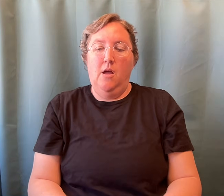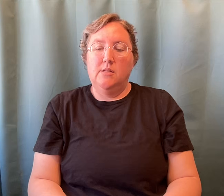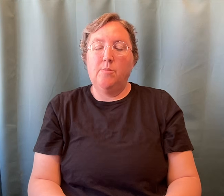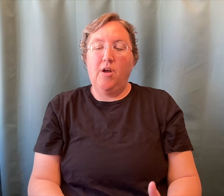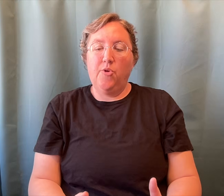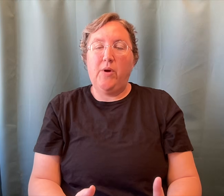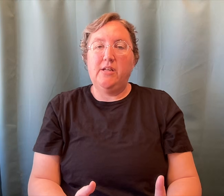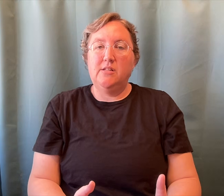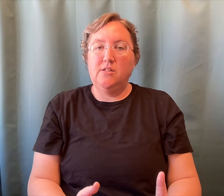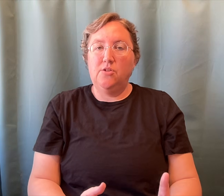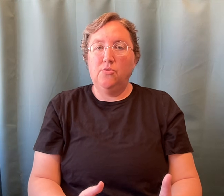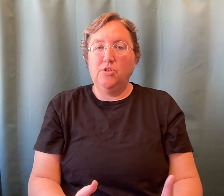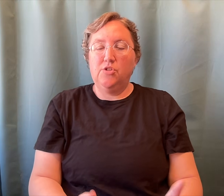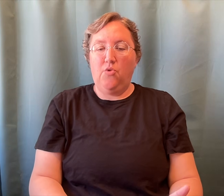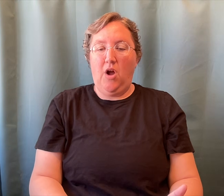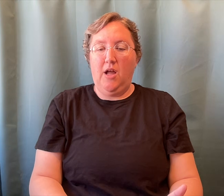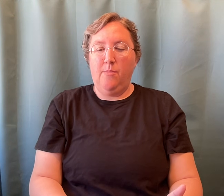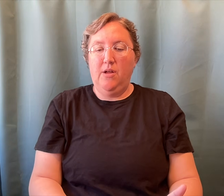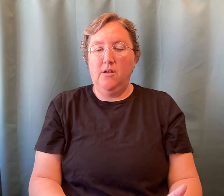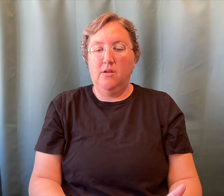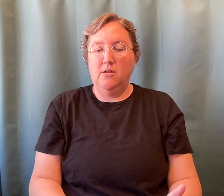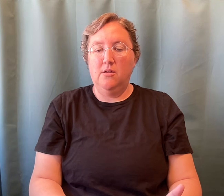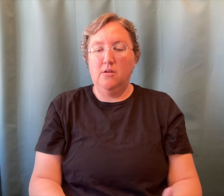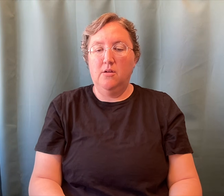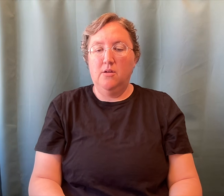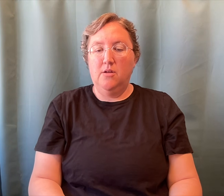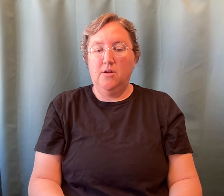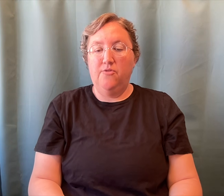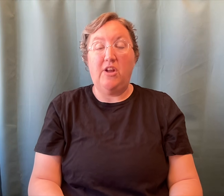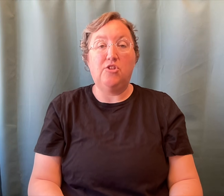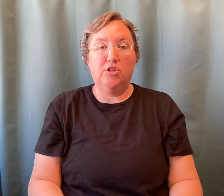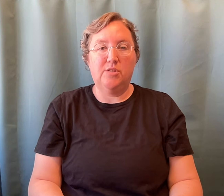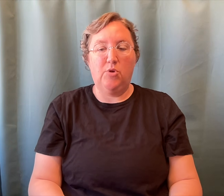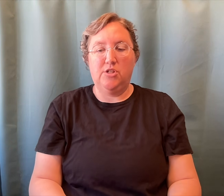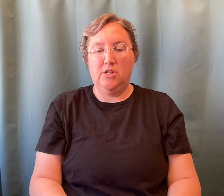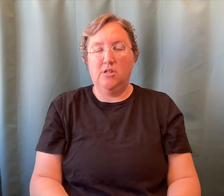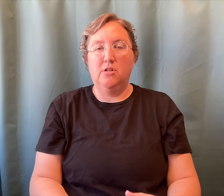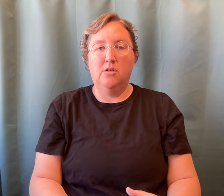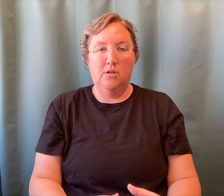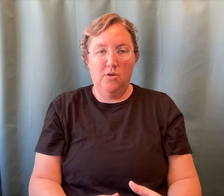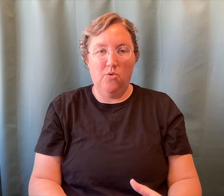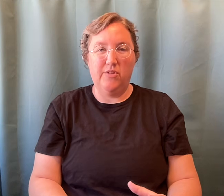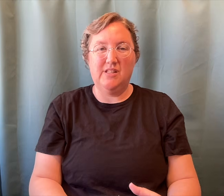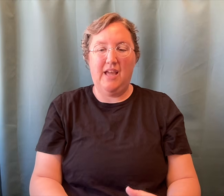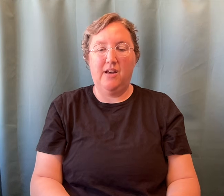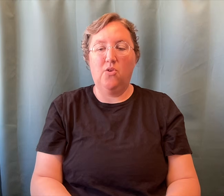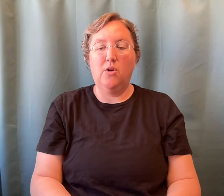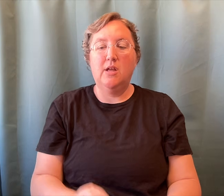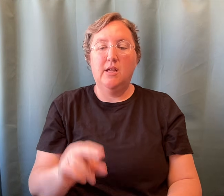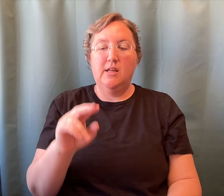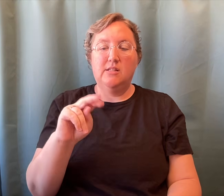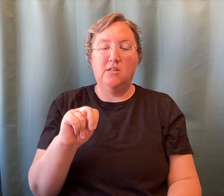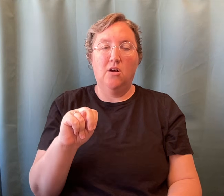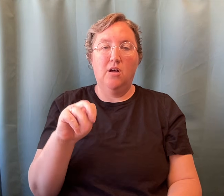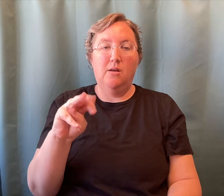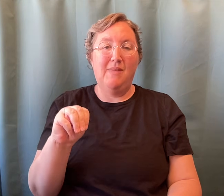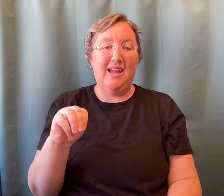Some other ways to describe facial expression or this category is